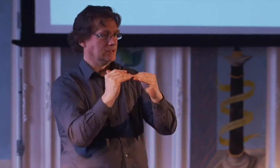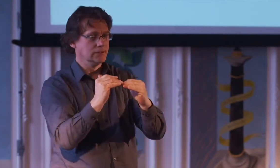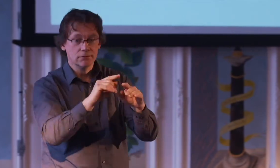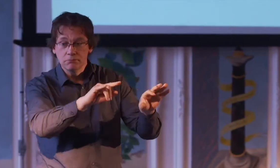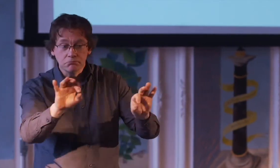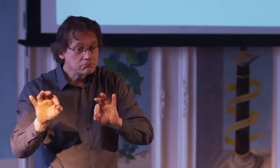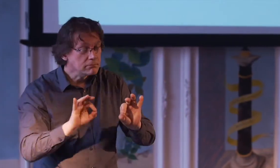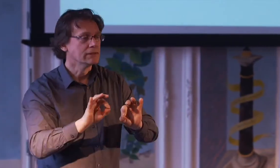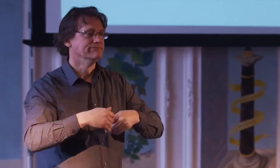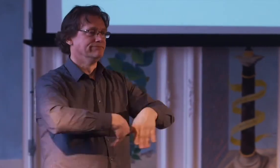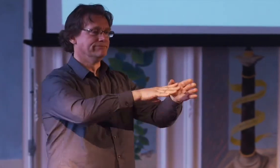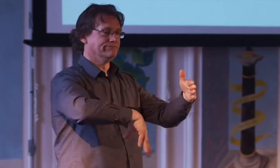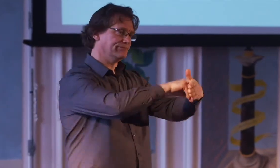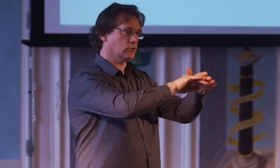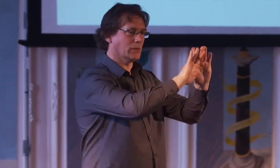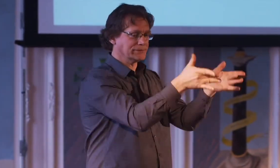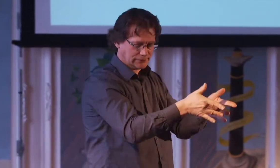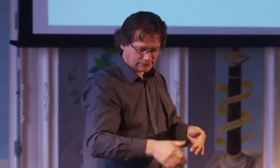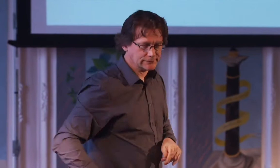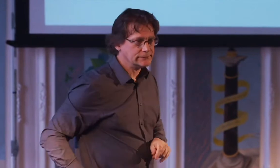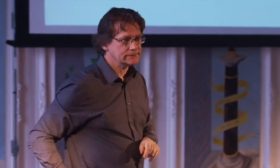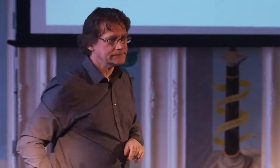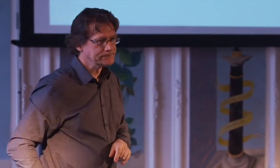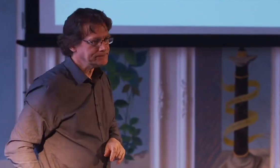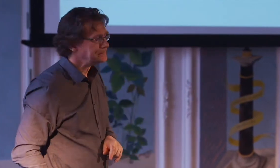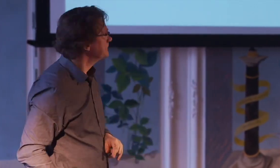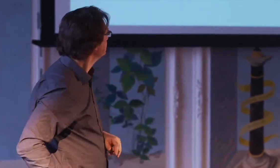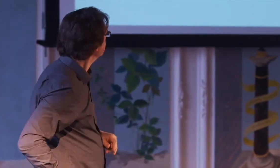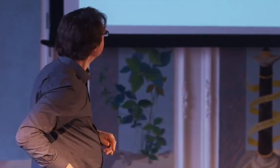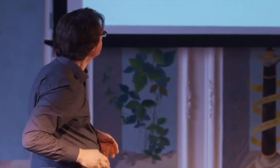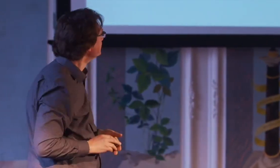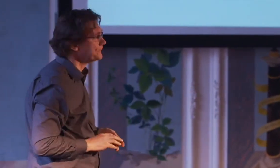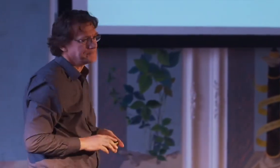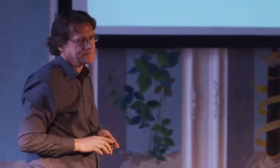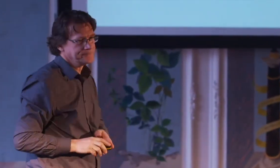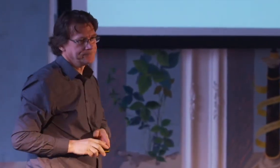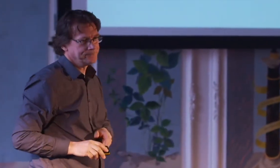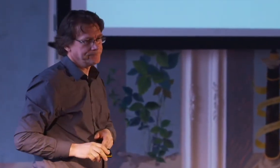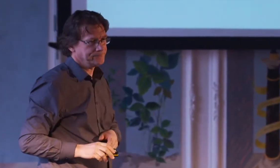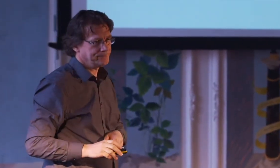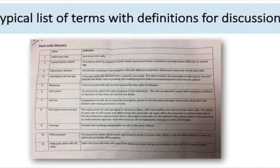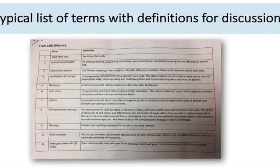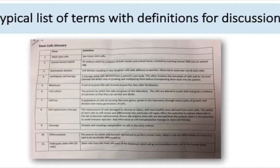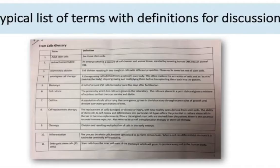the team, and we make sure that everybody is happy about it. Once we're all agreed that these are the appropriate signs, we upload them to our